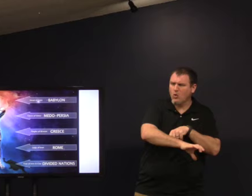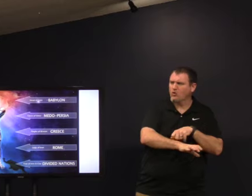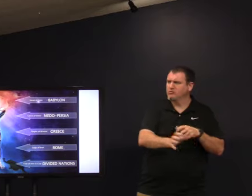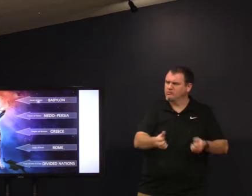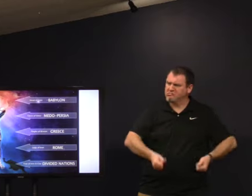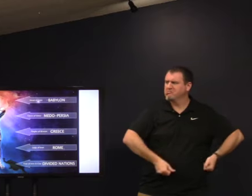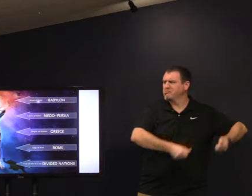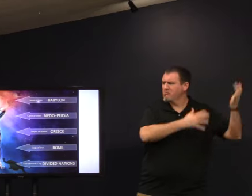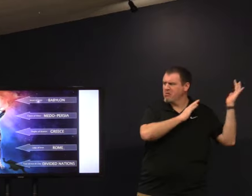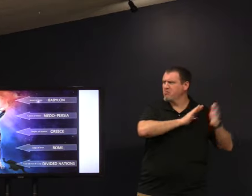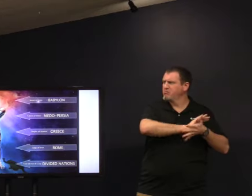different countries.